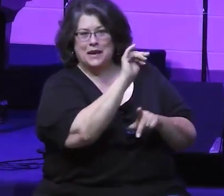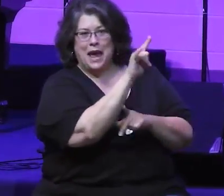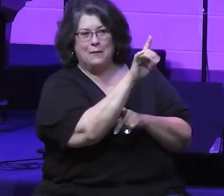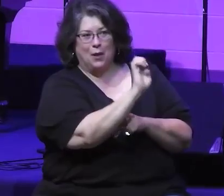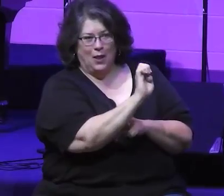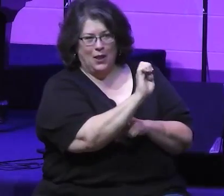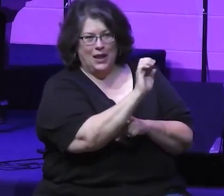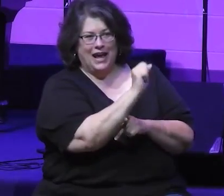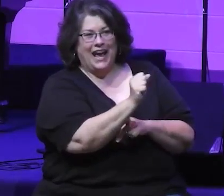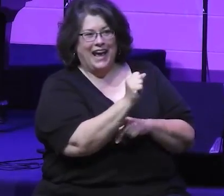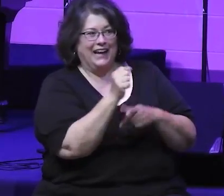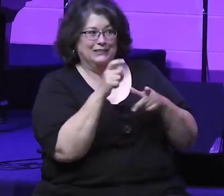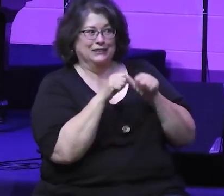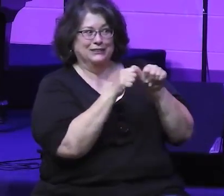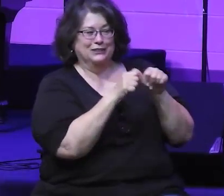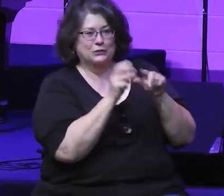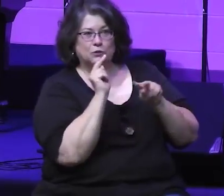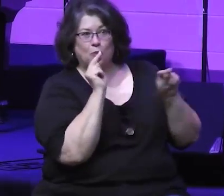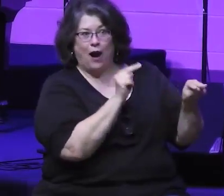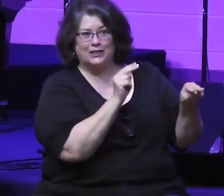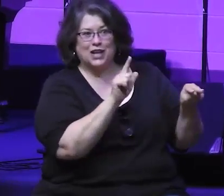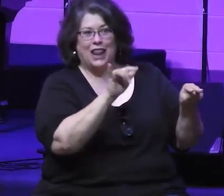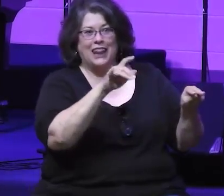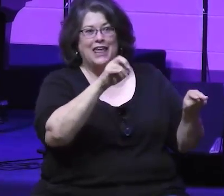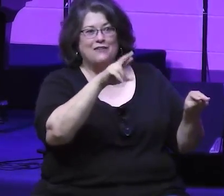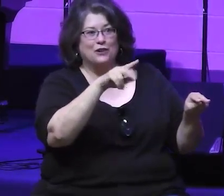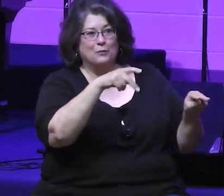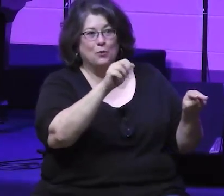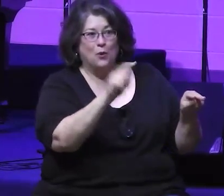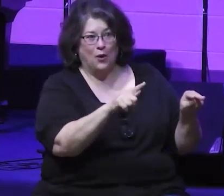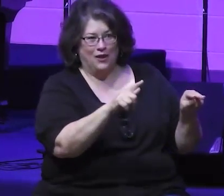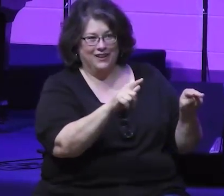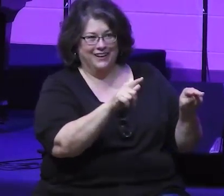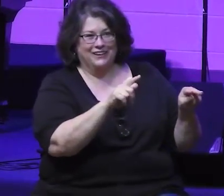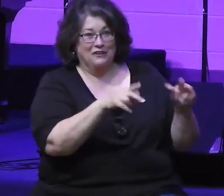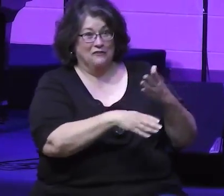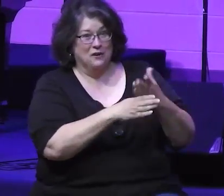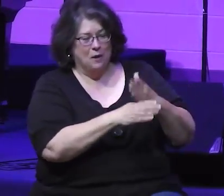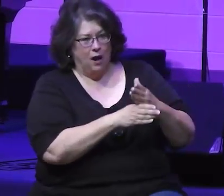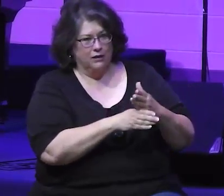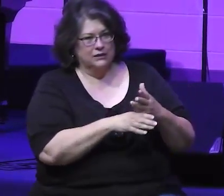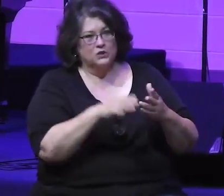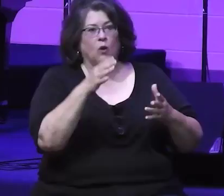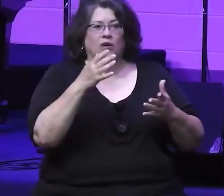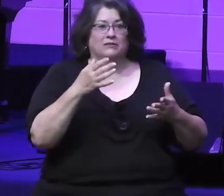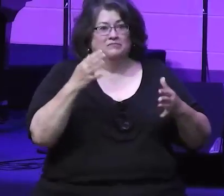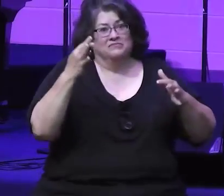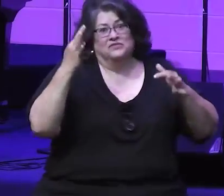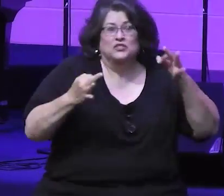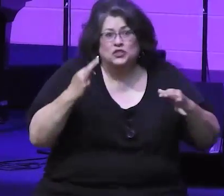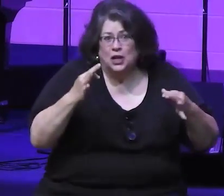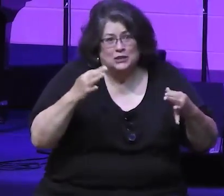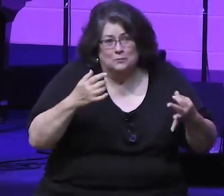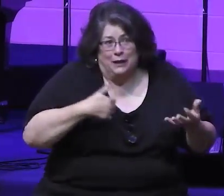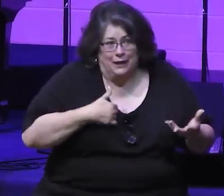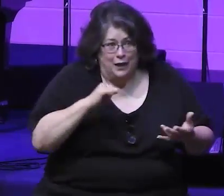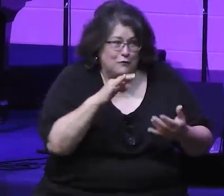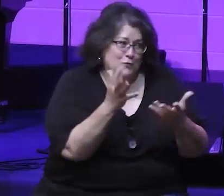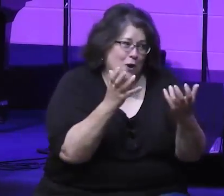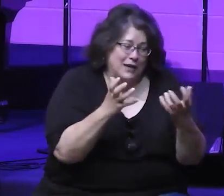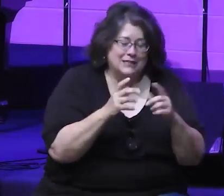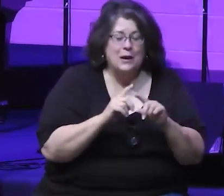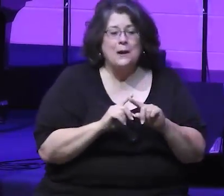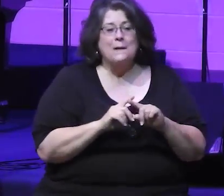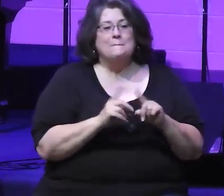full confession, and please judge me afterwards, and I am happy to defend that. But the point of